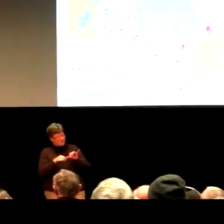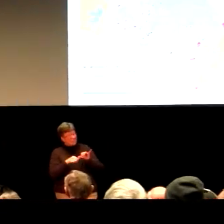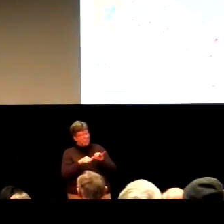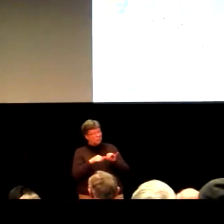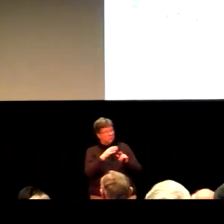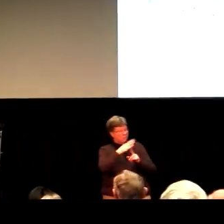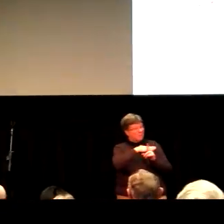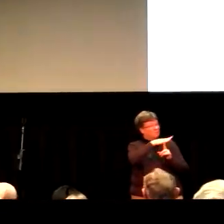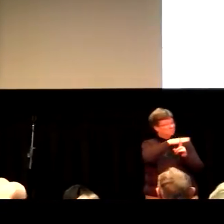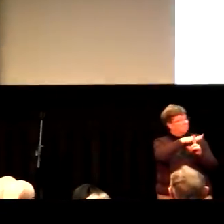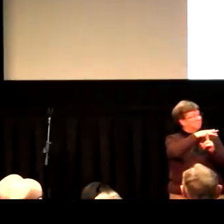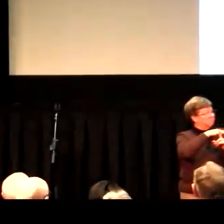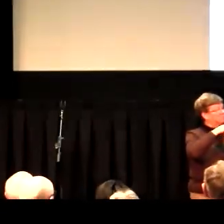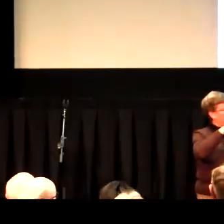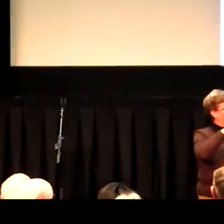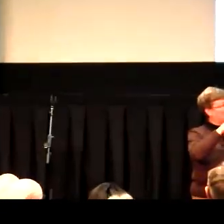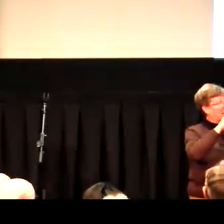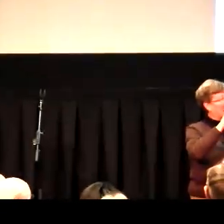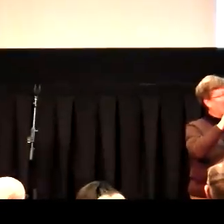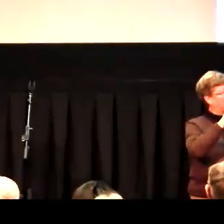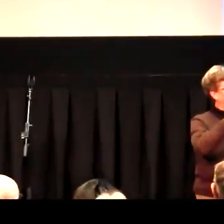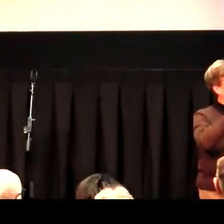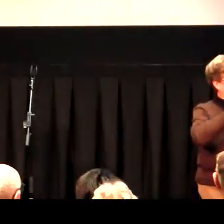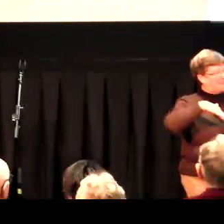well. And a lot of our data